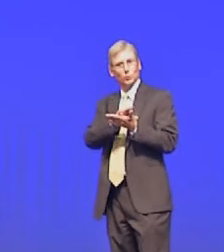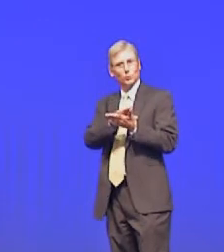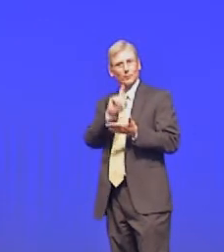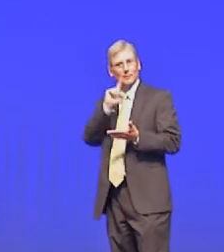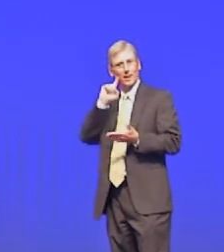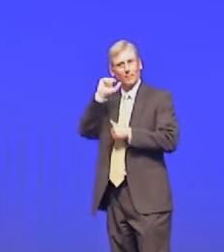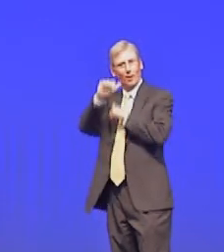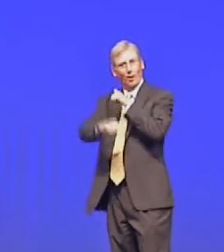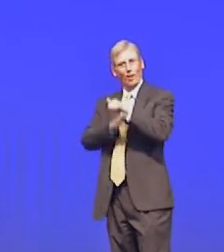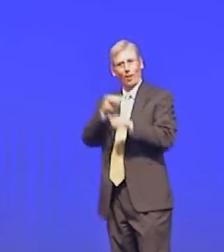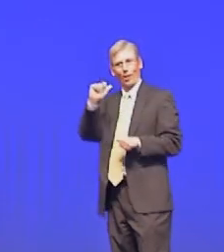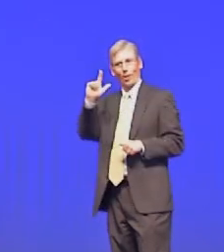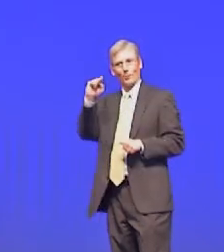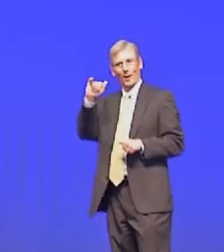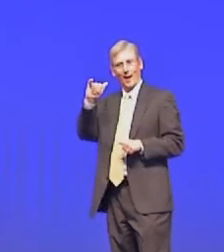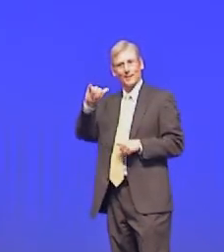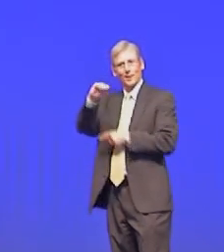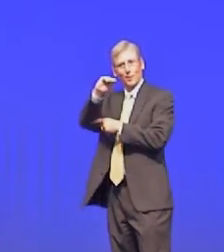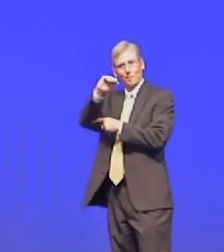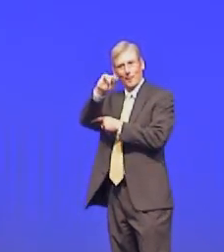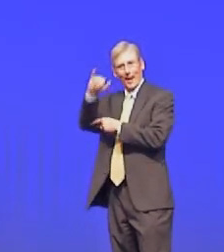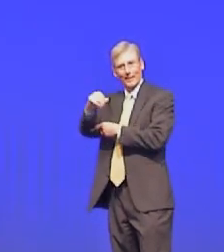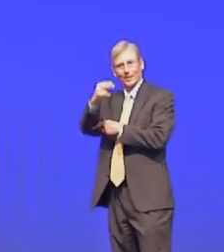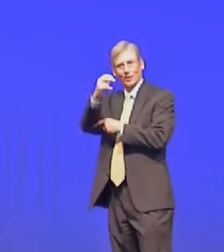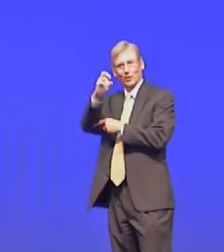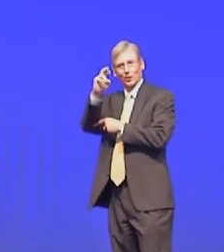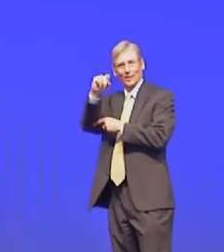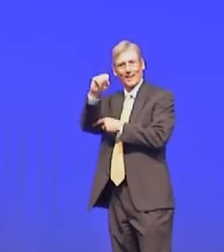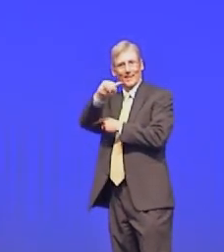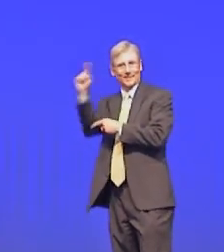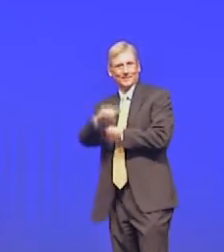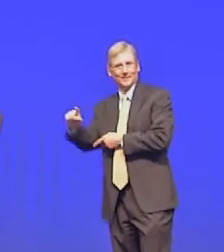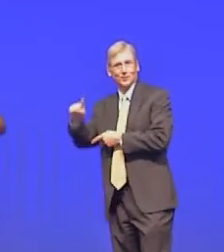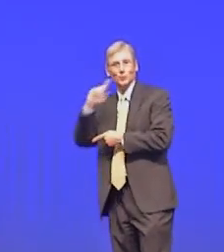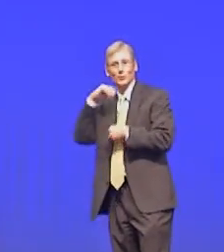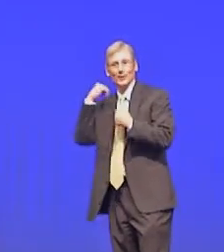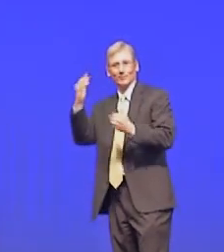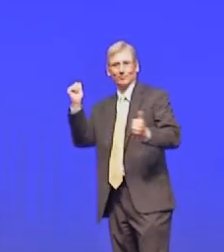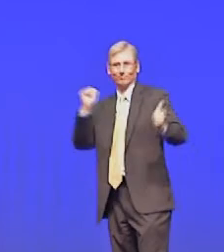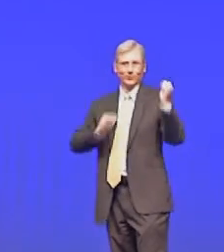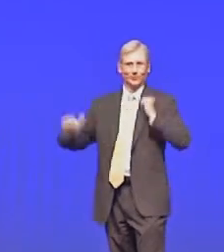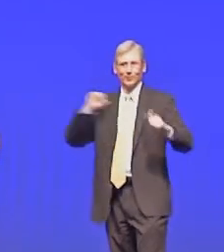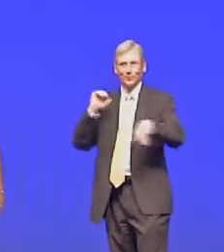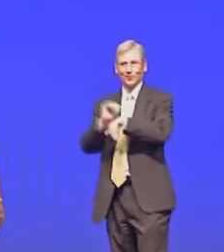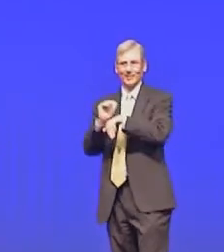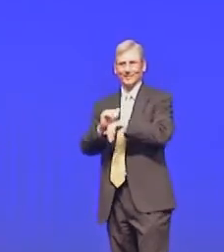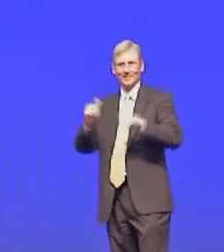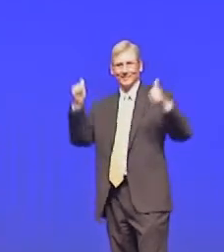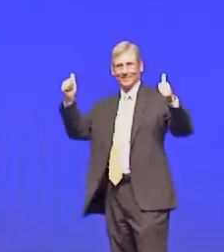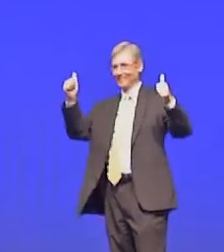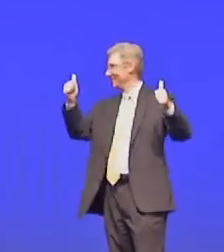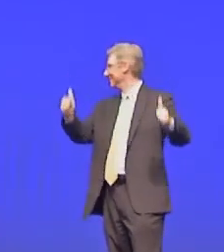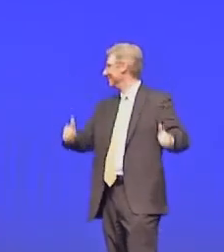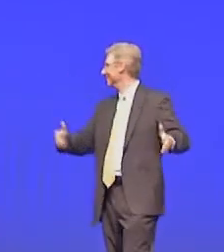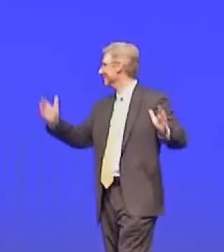also a graduate of Lexington School. We have 3 alumni here tonight. Manny Hernandez. Manny is going to be your MC for the evening.